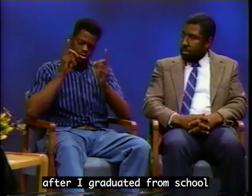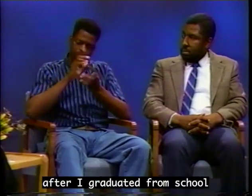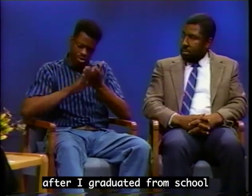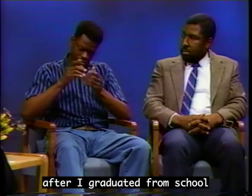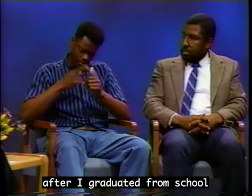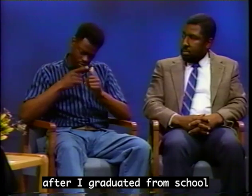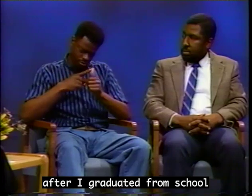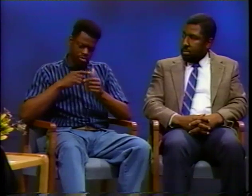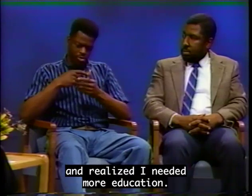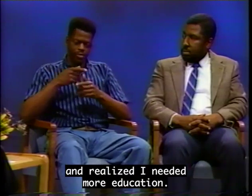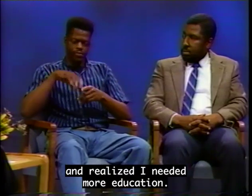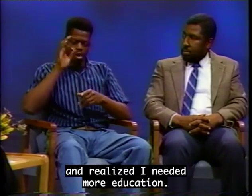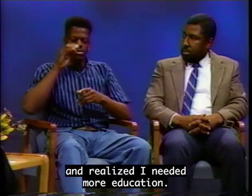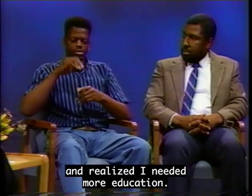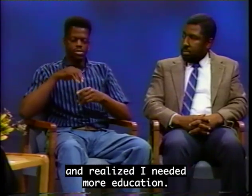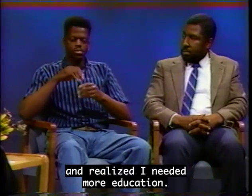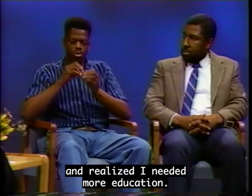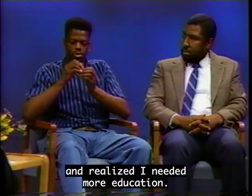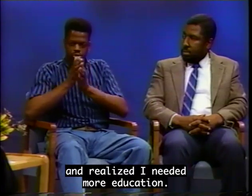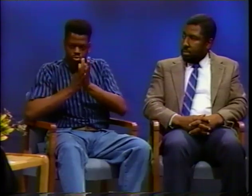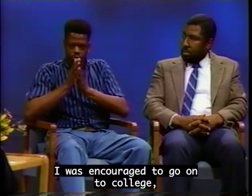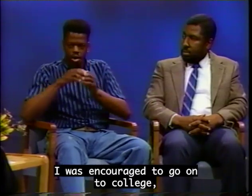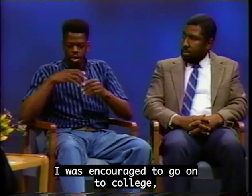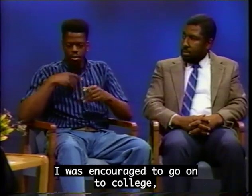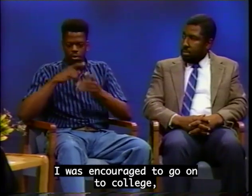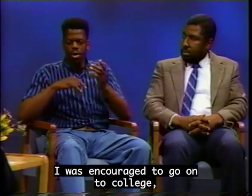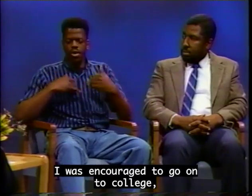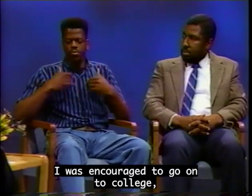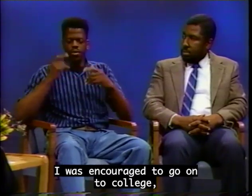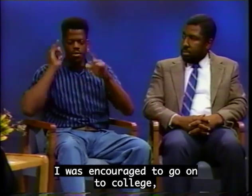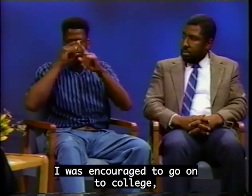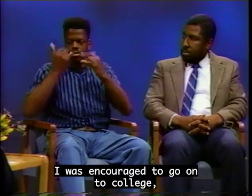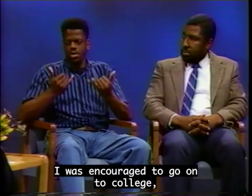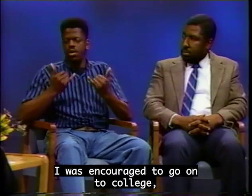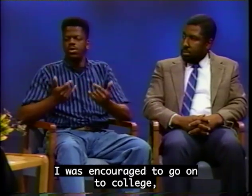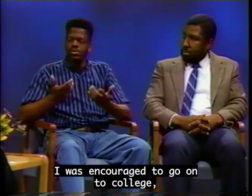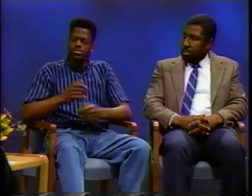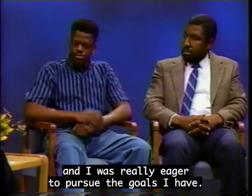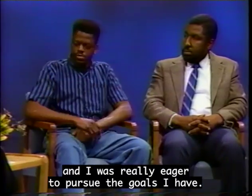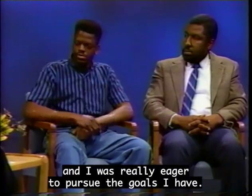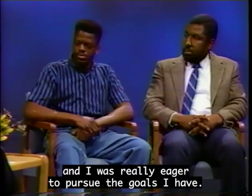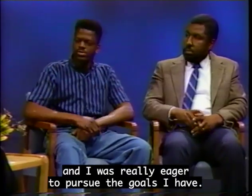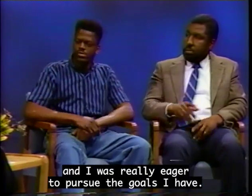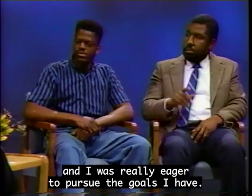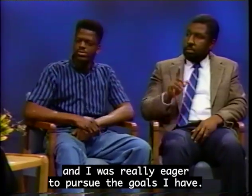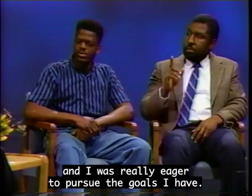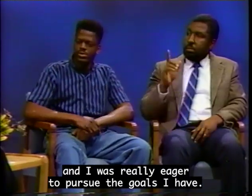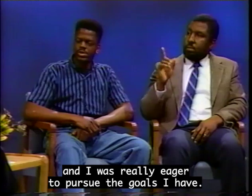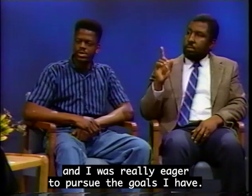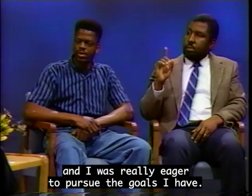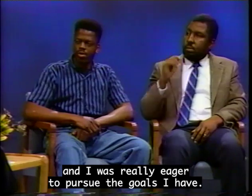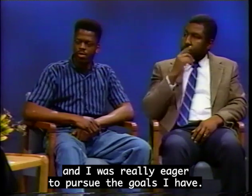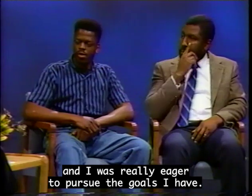from school and realized I needed more education. I was encouraged to go on to college, and I was really eager to pursue the goals I